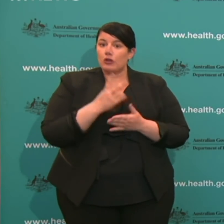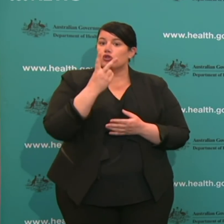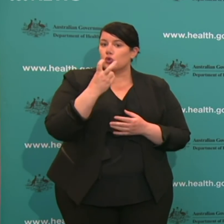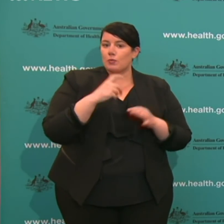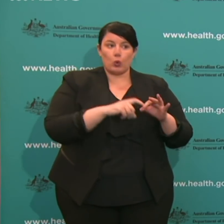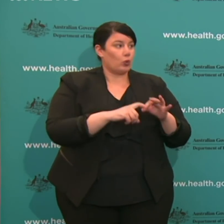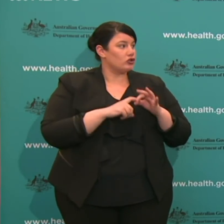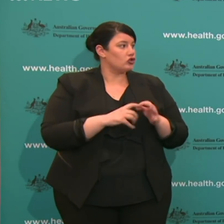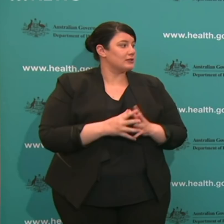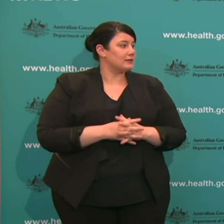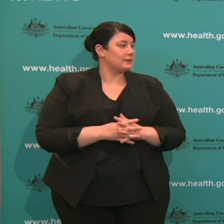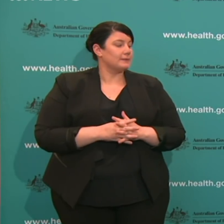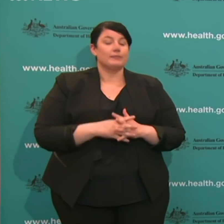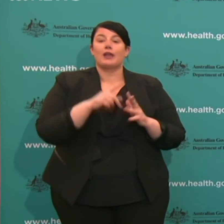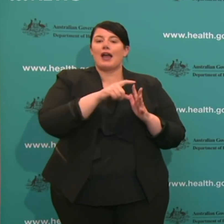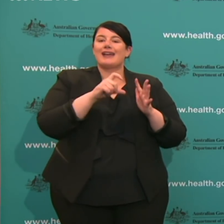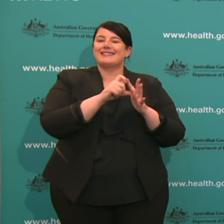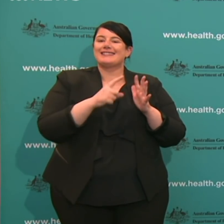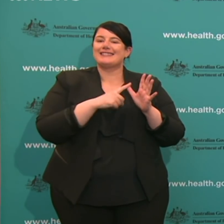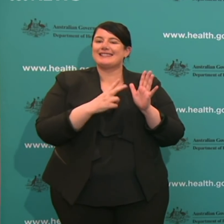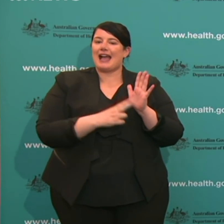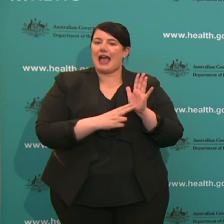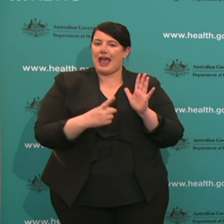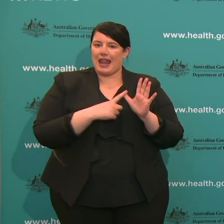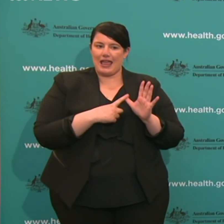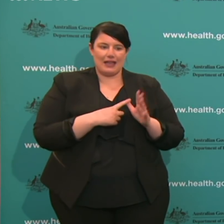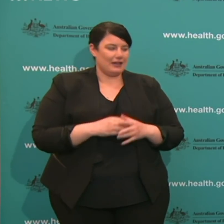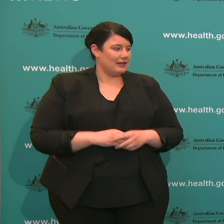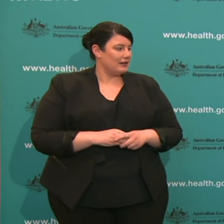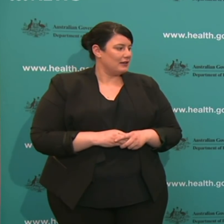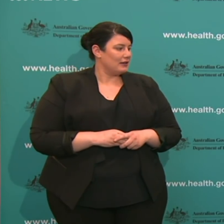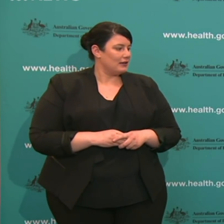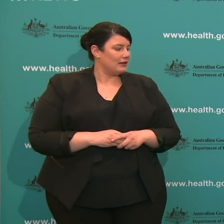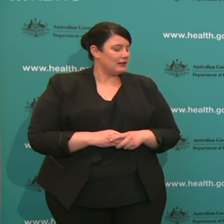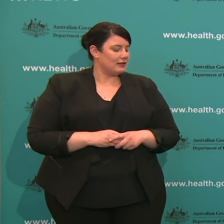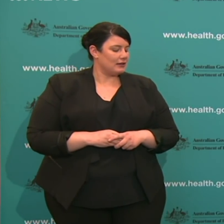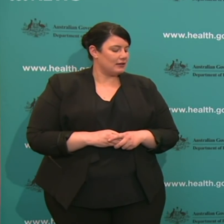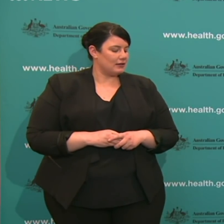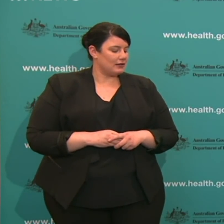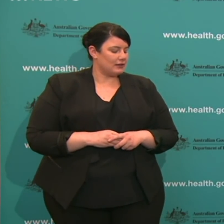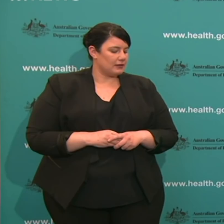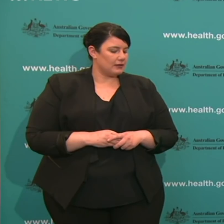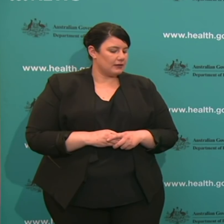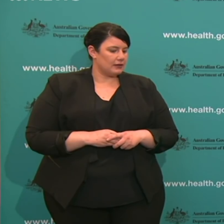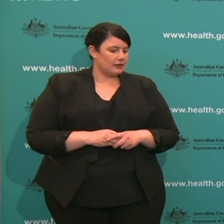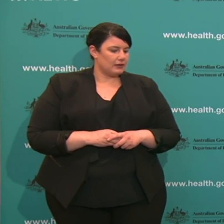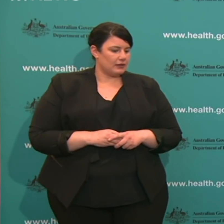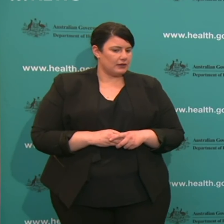more. Oh, Dana. Sorry, to clarify that what you've said there, then, as I understand it, is